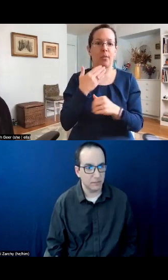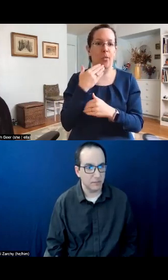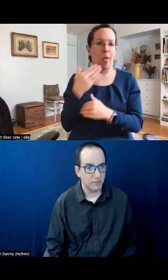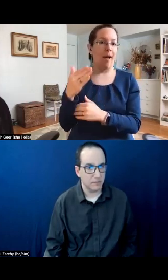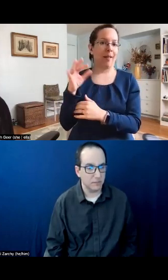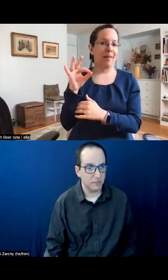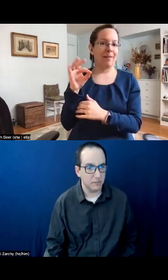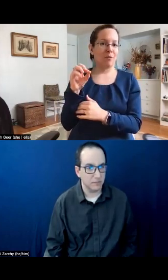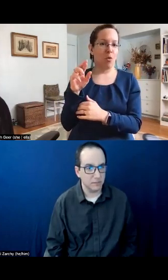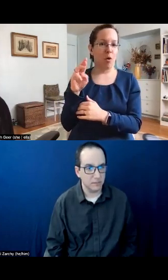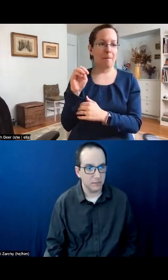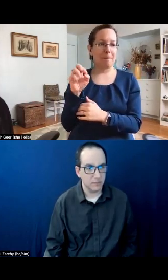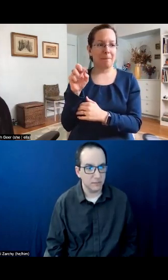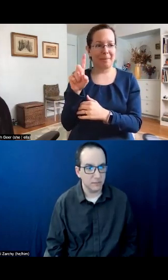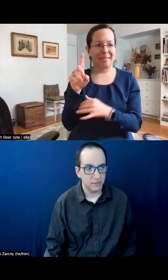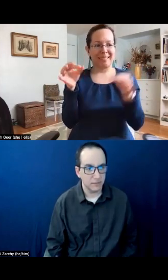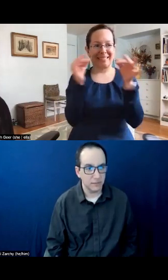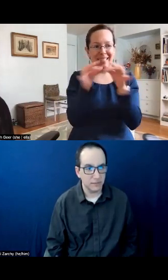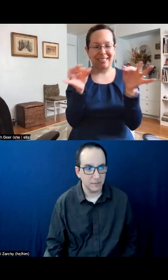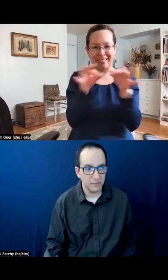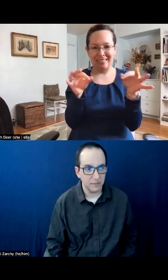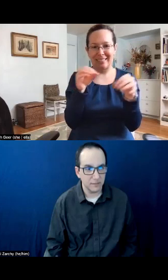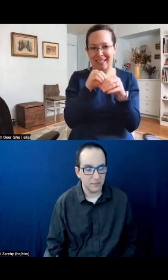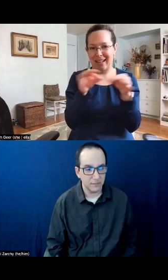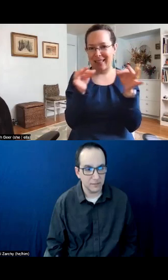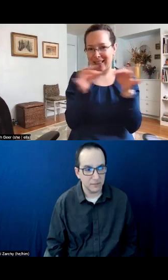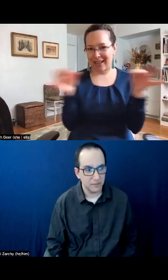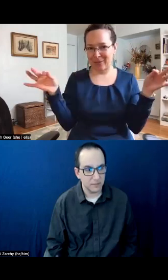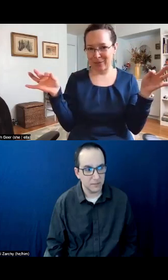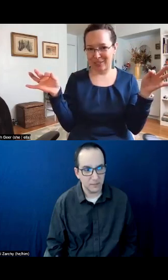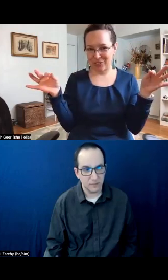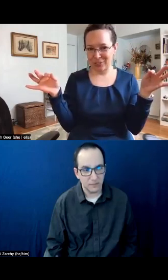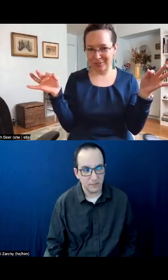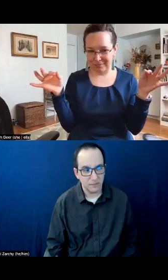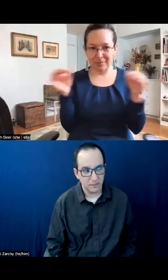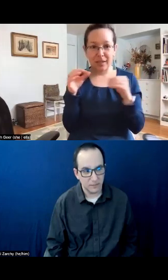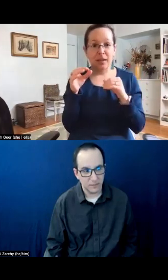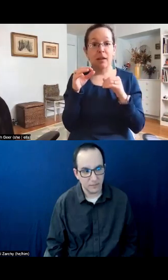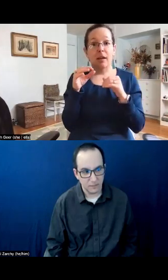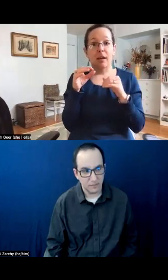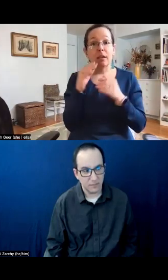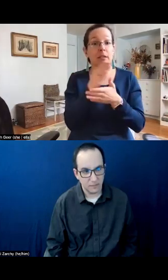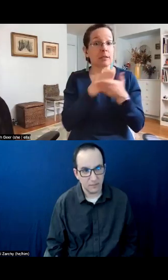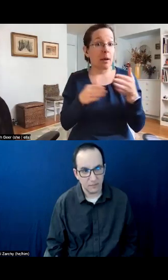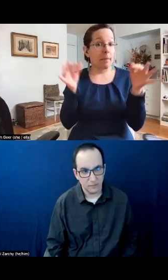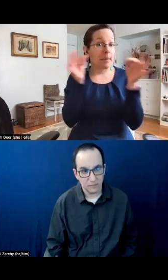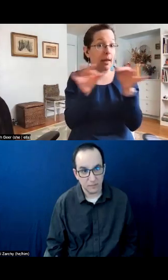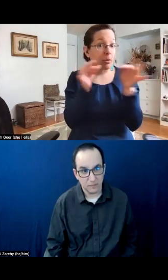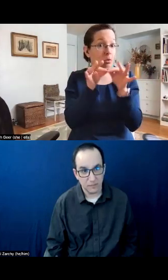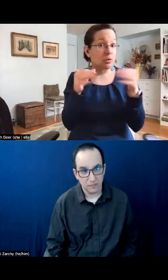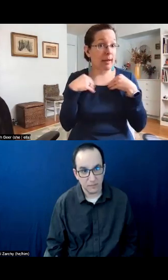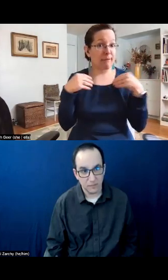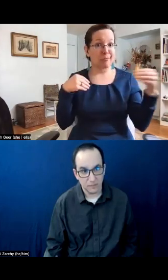and phrases that create well-formed sentences in a language.